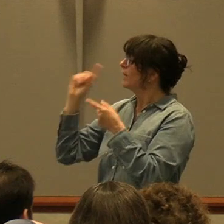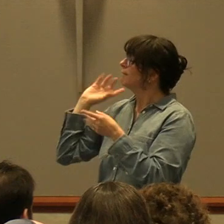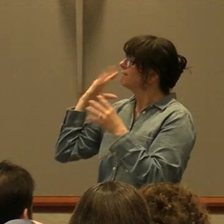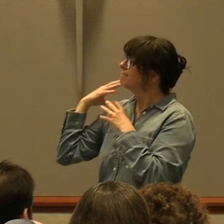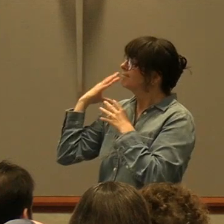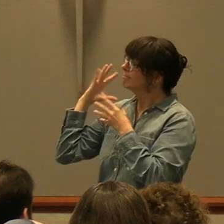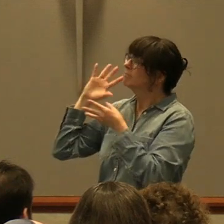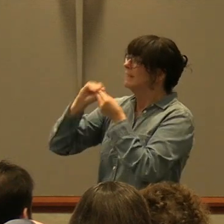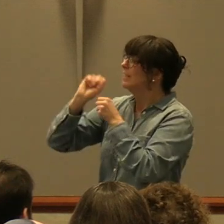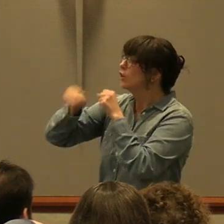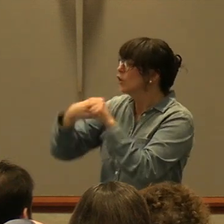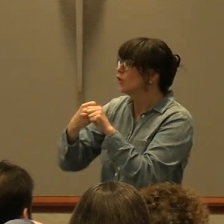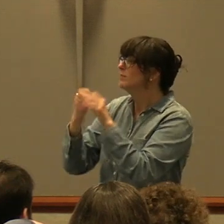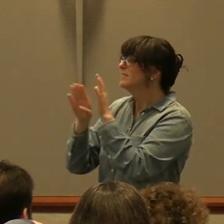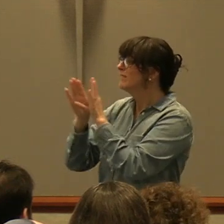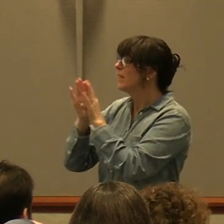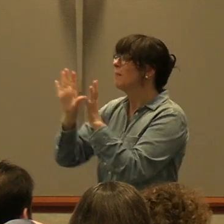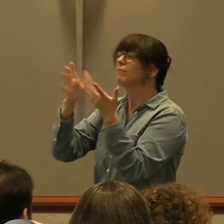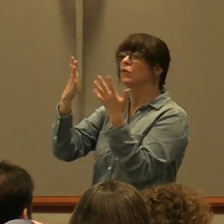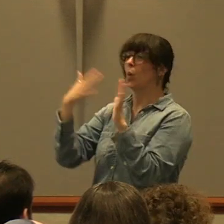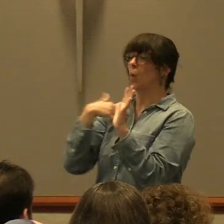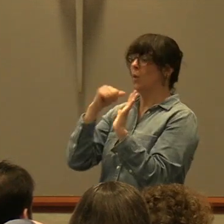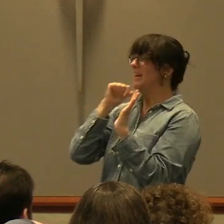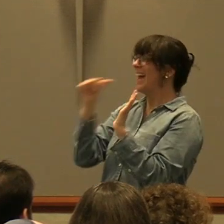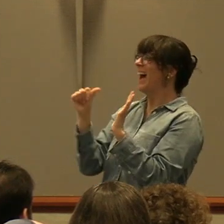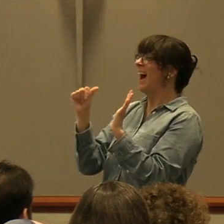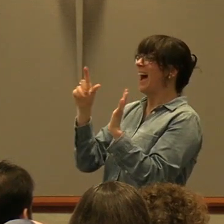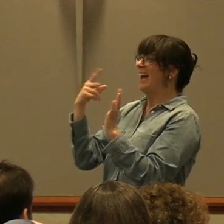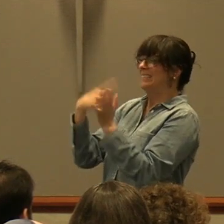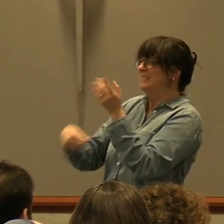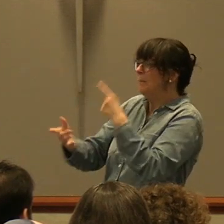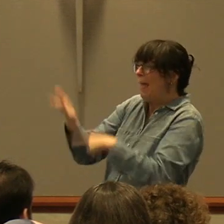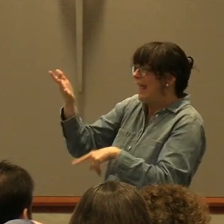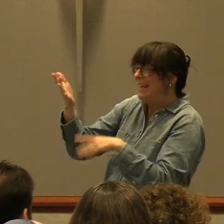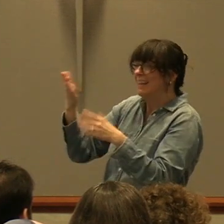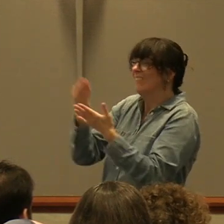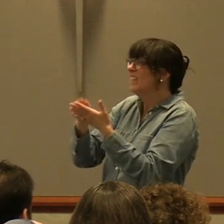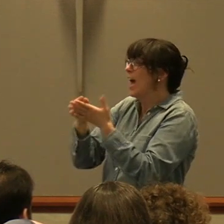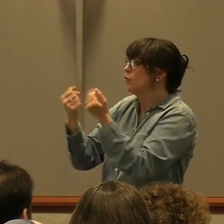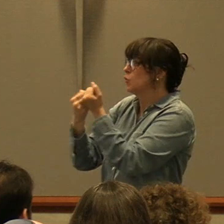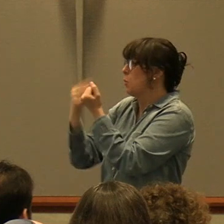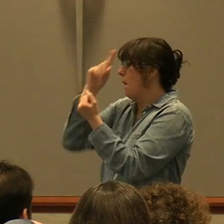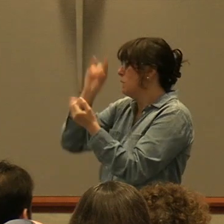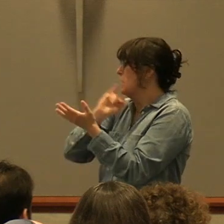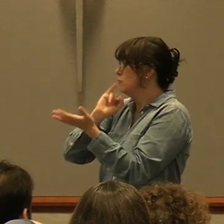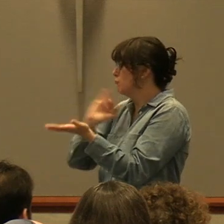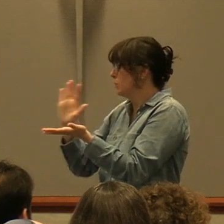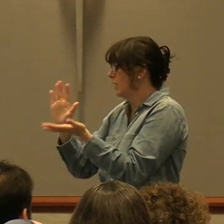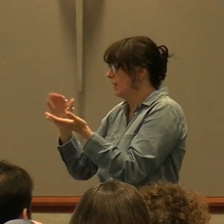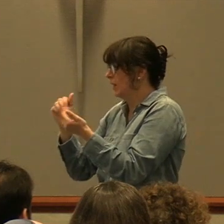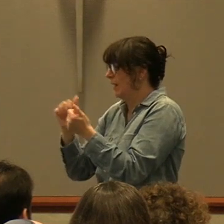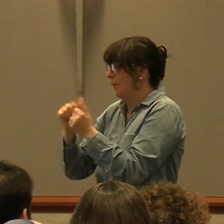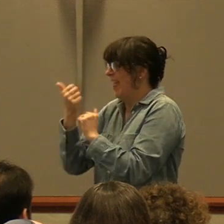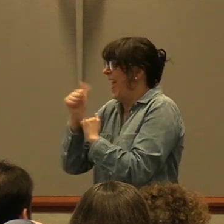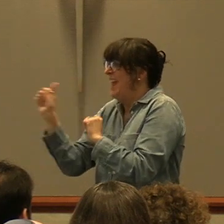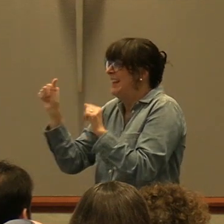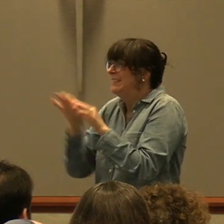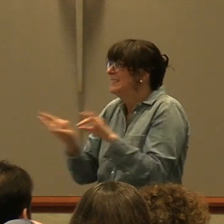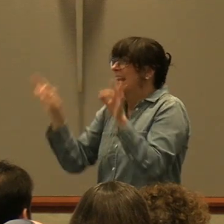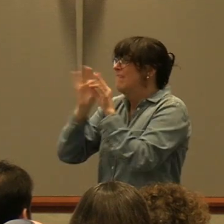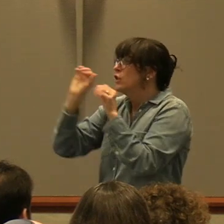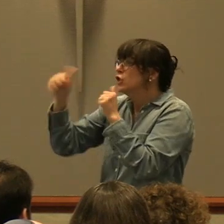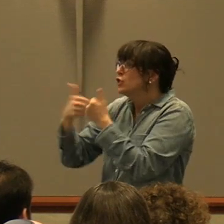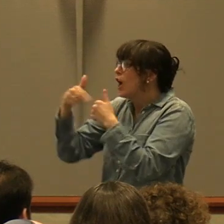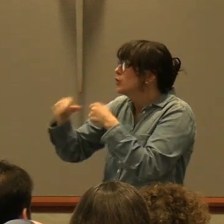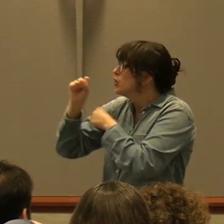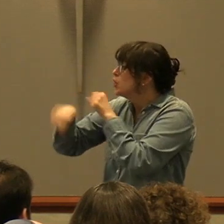years this strong support. Look, we're not even debating the financial support for Israel in any significant challenge this year